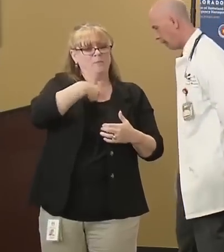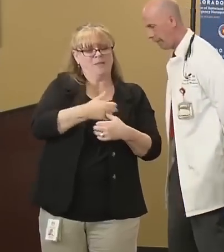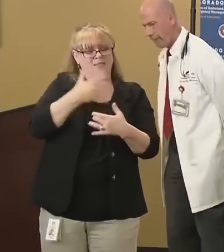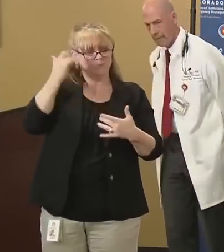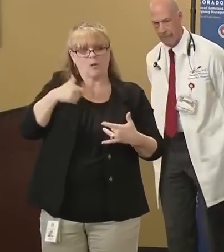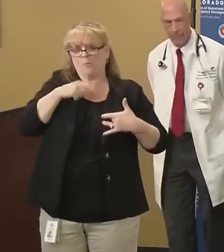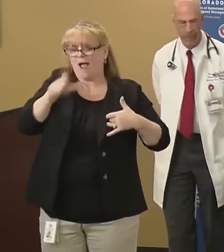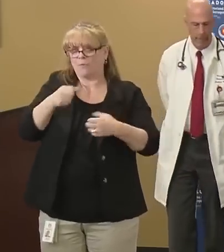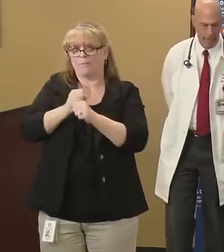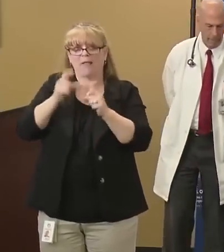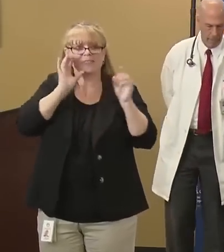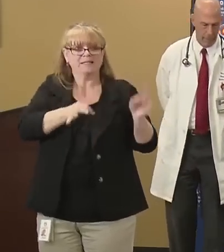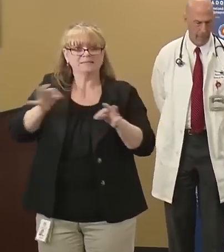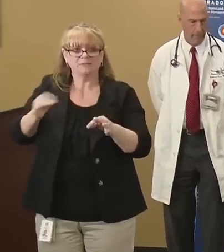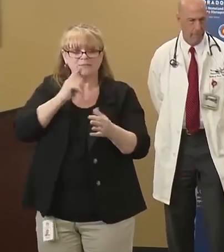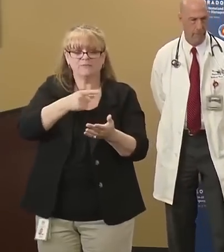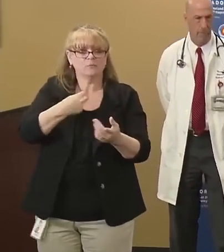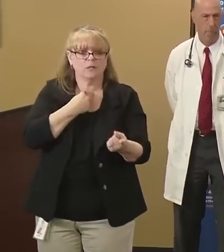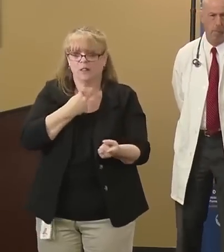Telephone, please.